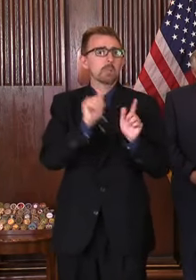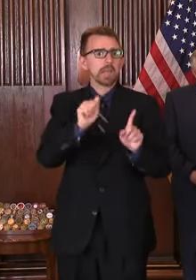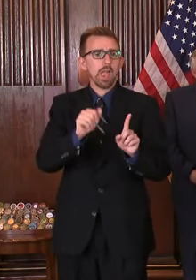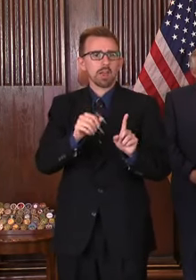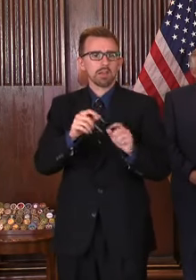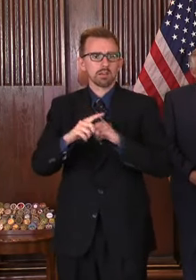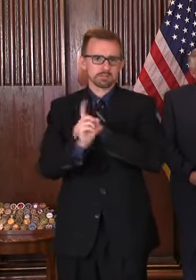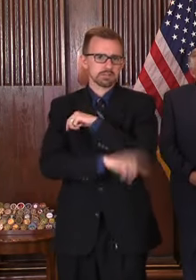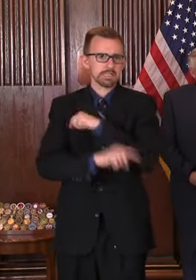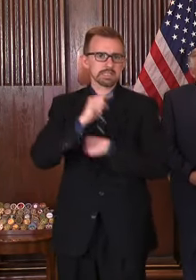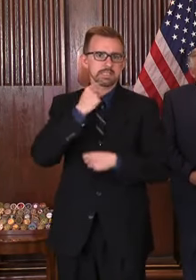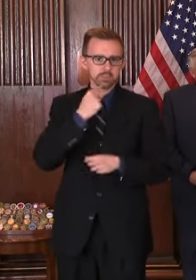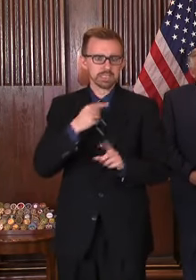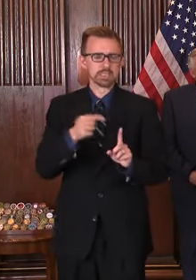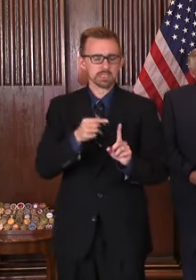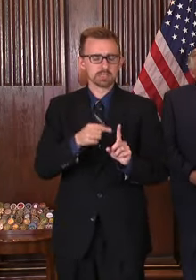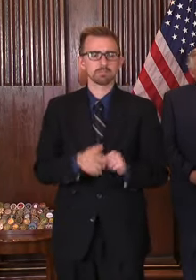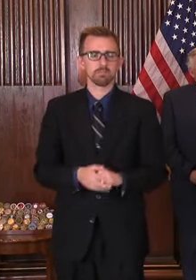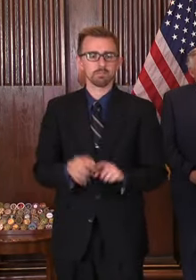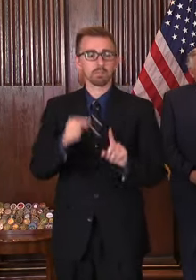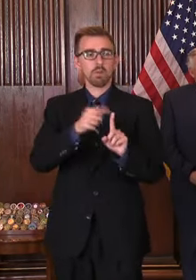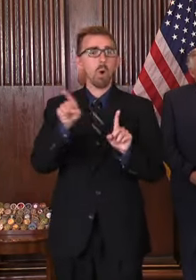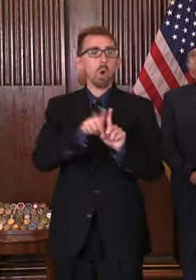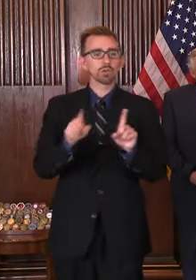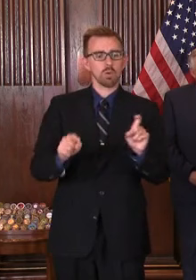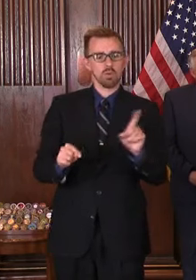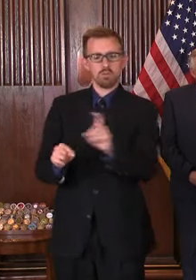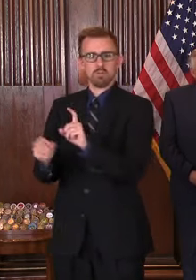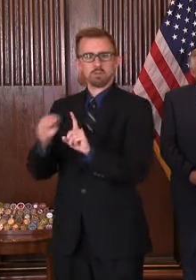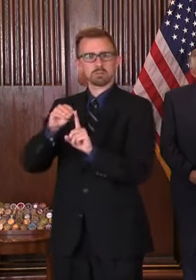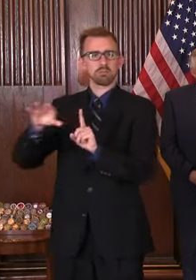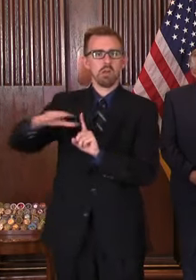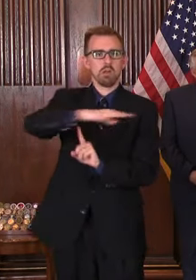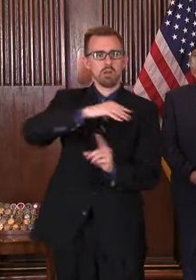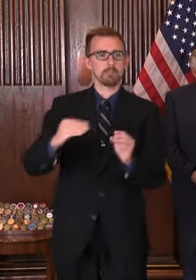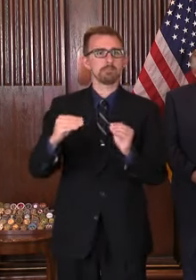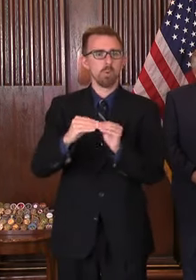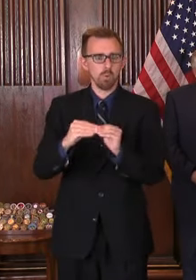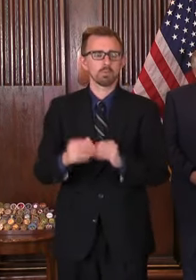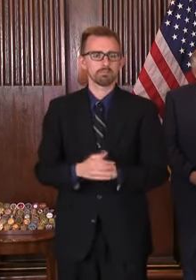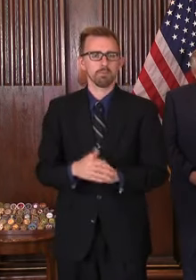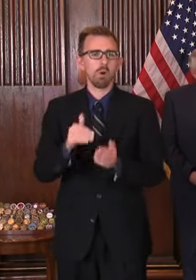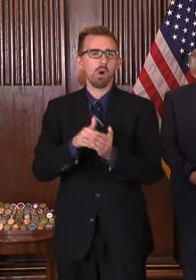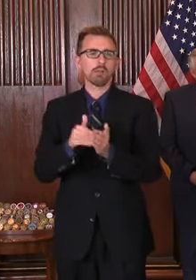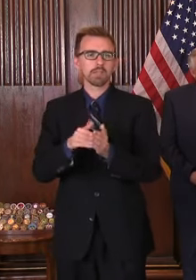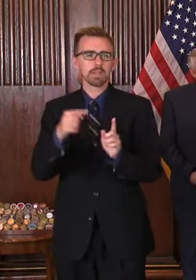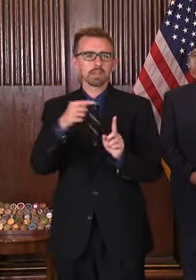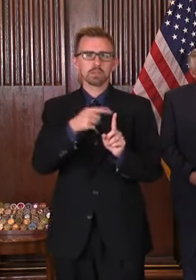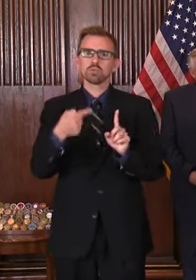consequences. Those people also move about the community the most. Oftentimes, people who are asymptomatic shed the most